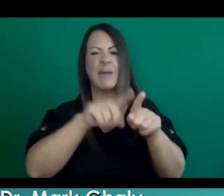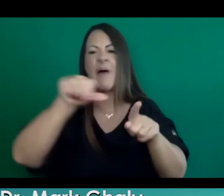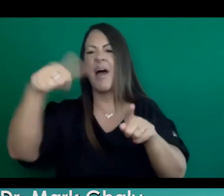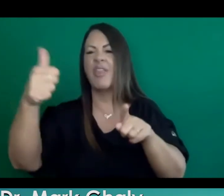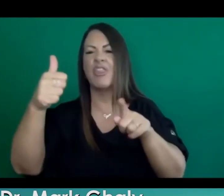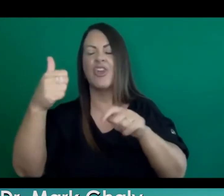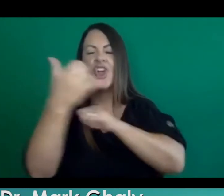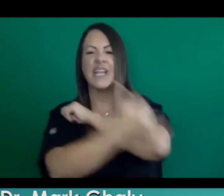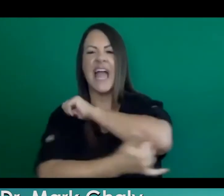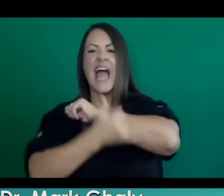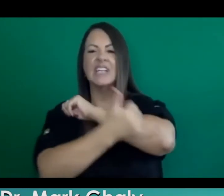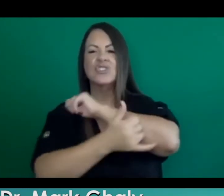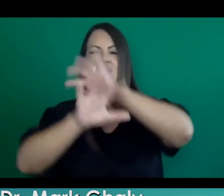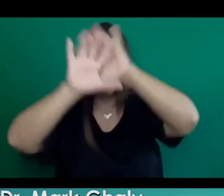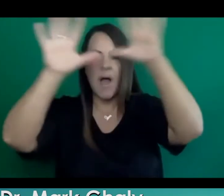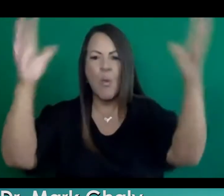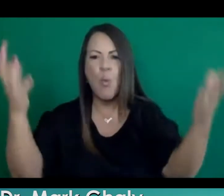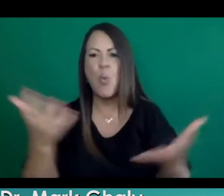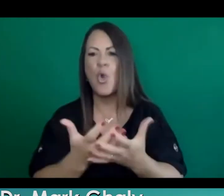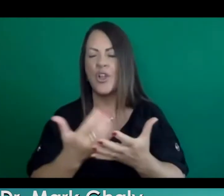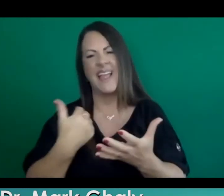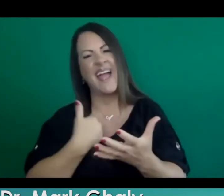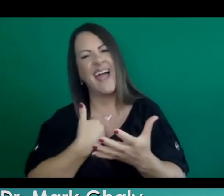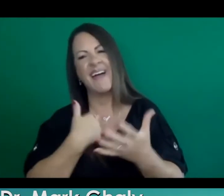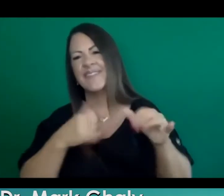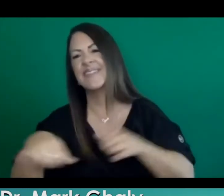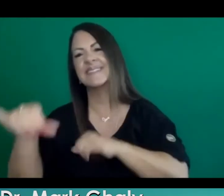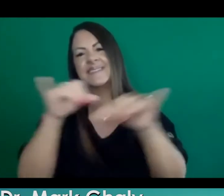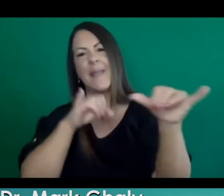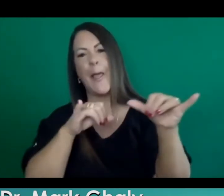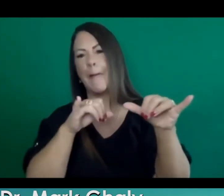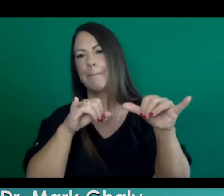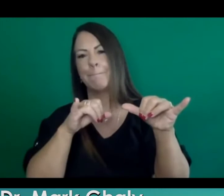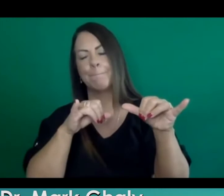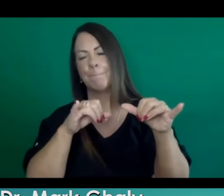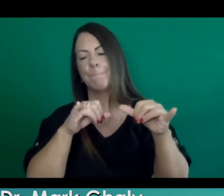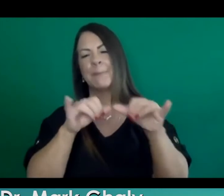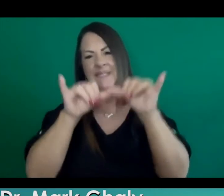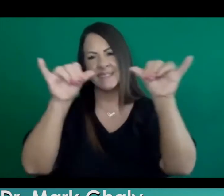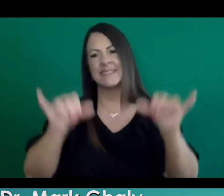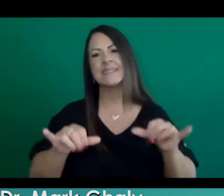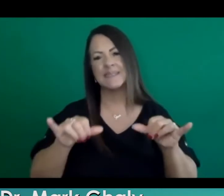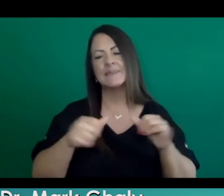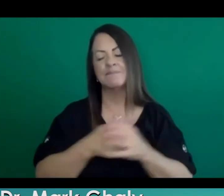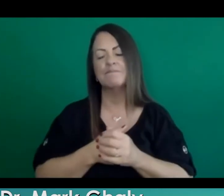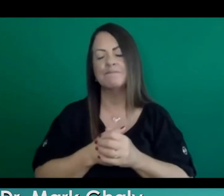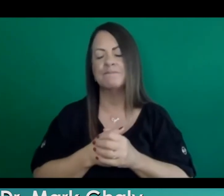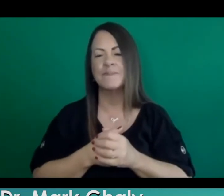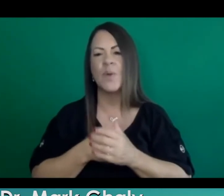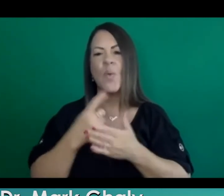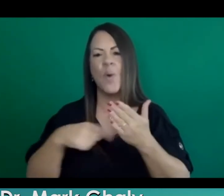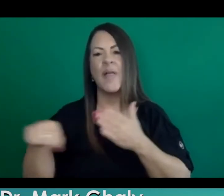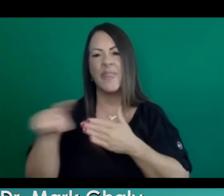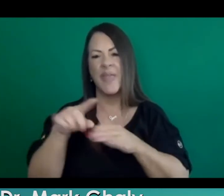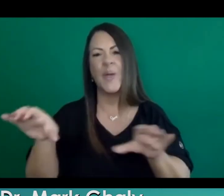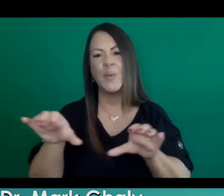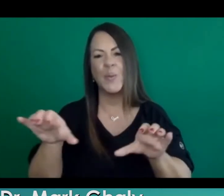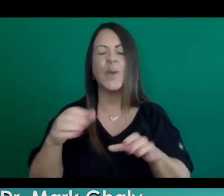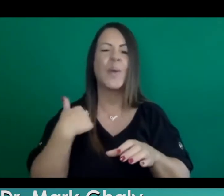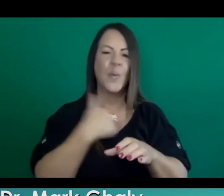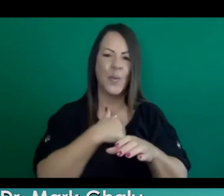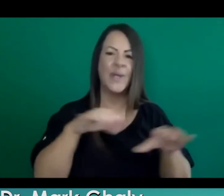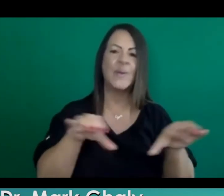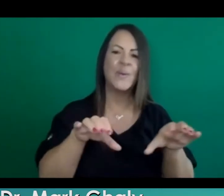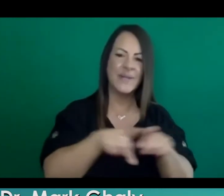really controlled the pandemic in their own backyards. So again, the state and our